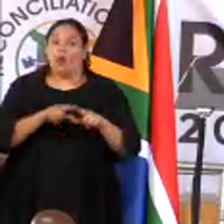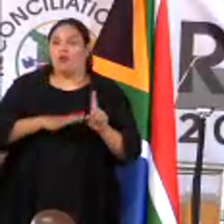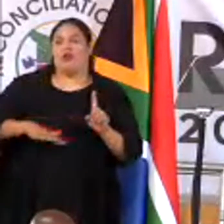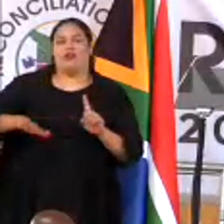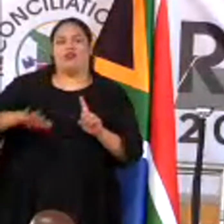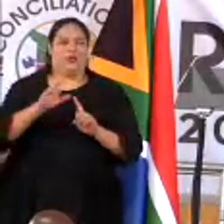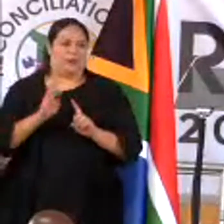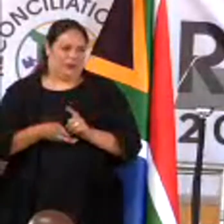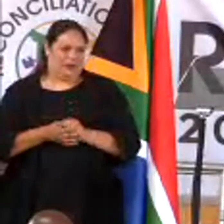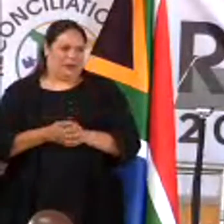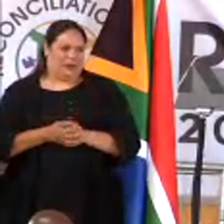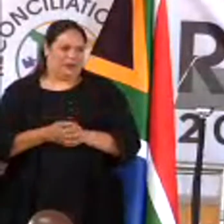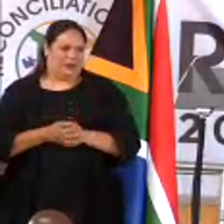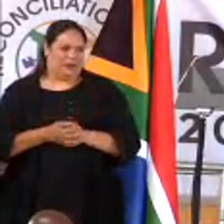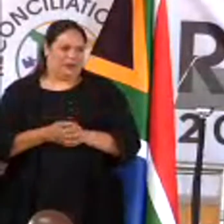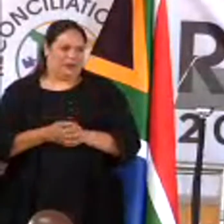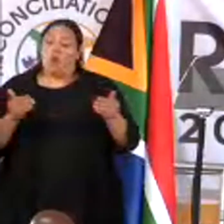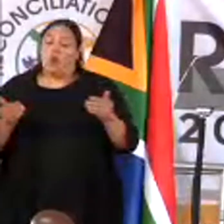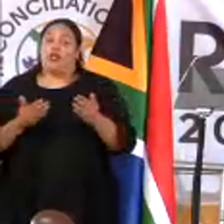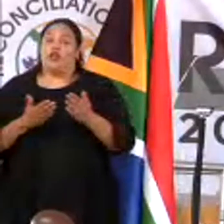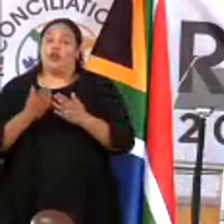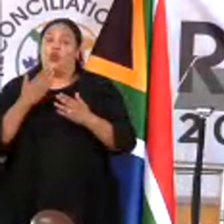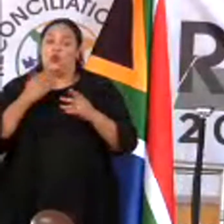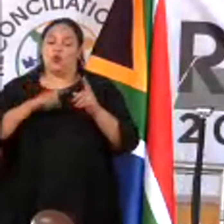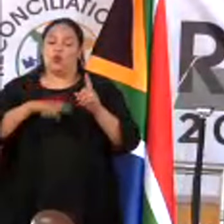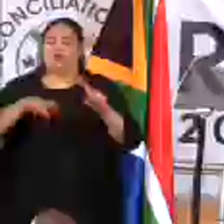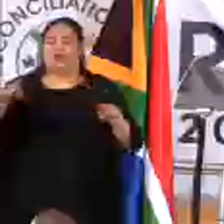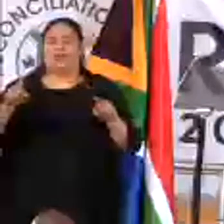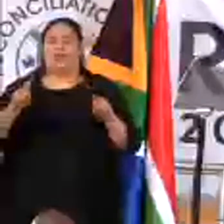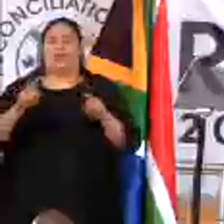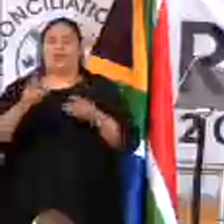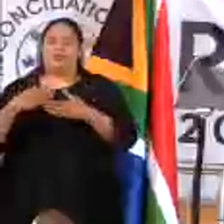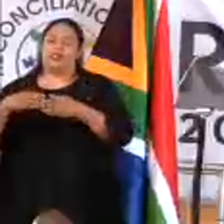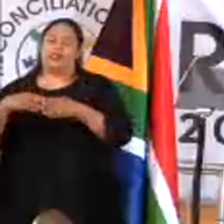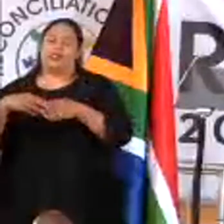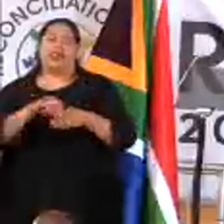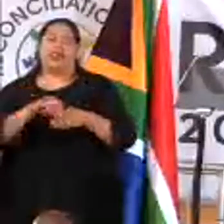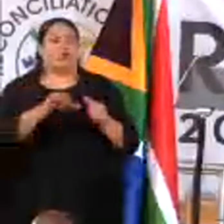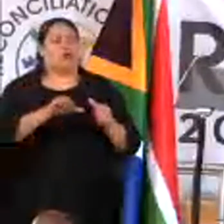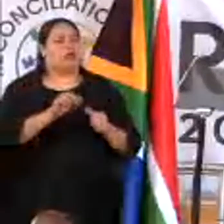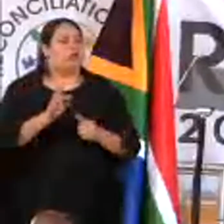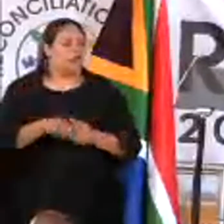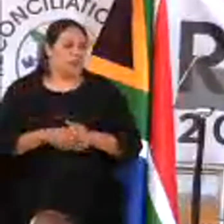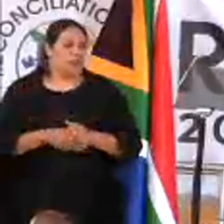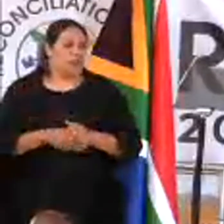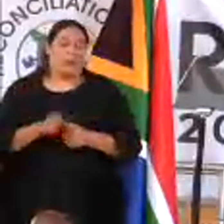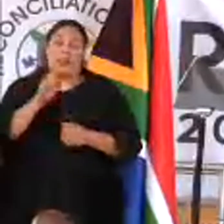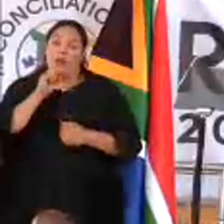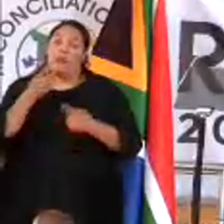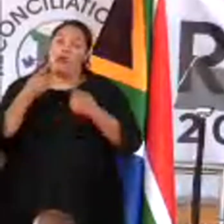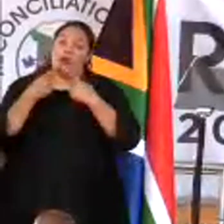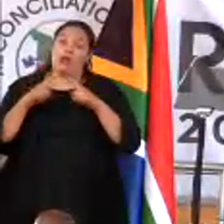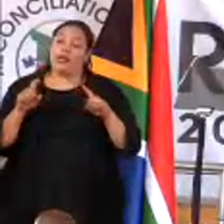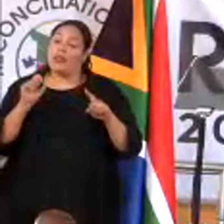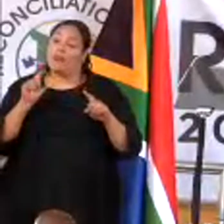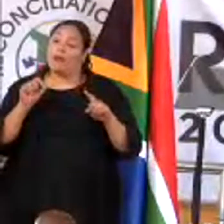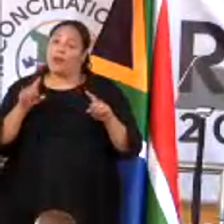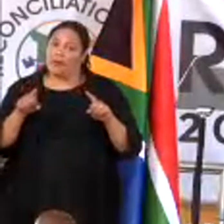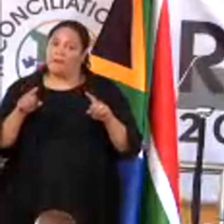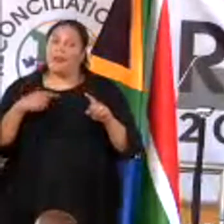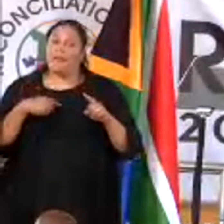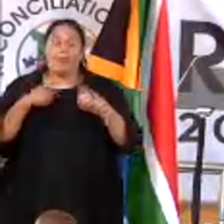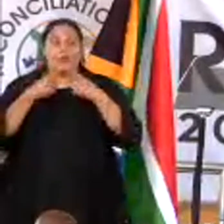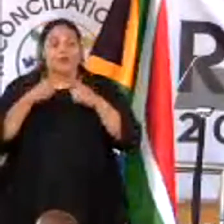areas organized by various sectors of society. Since the announcement I